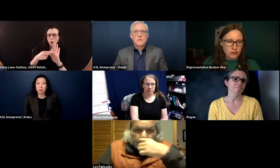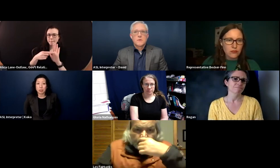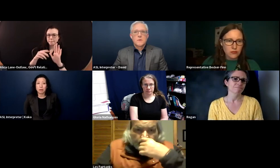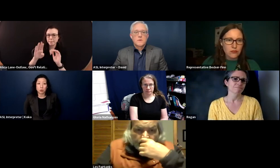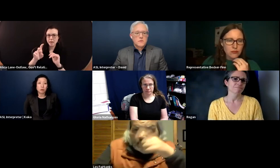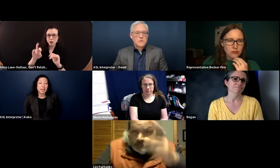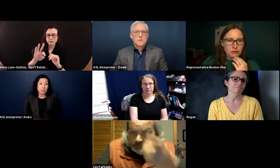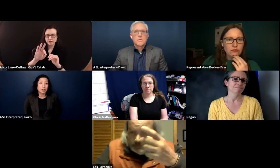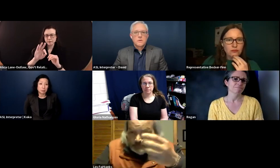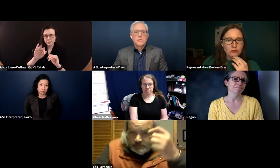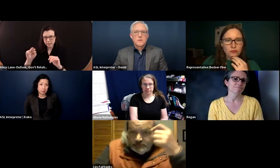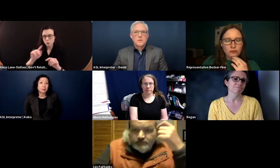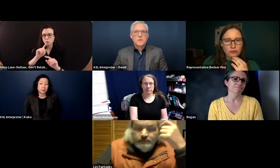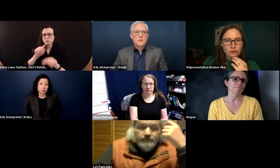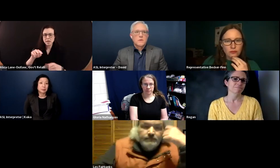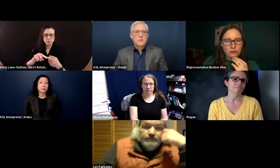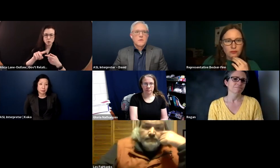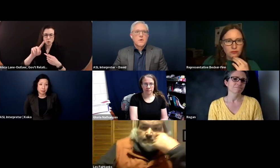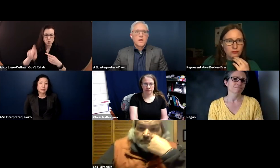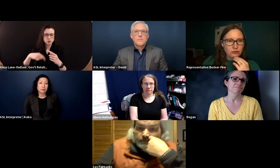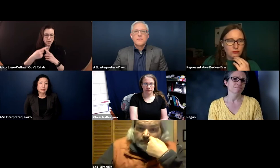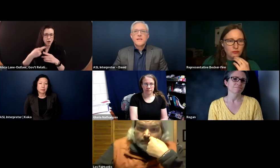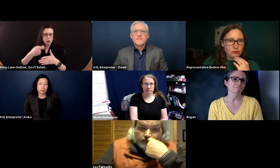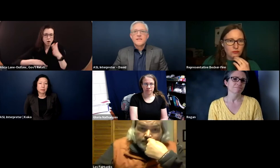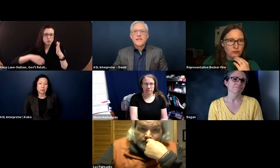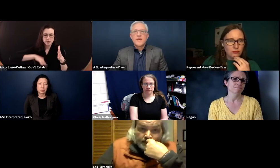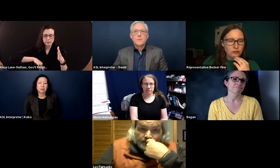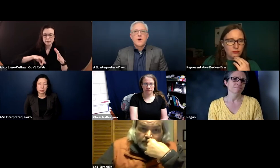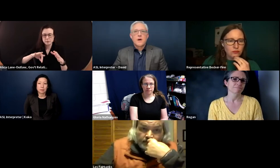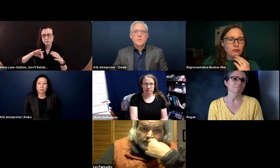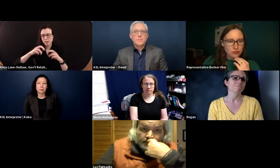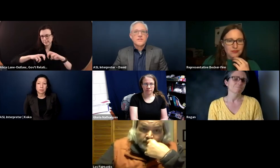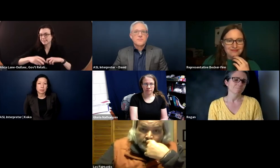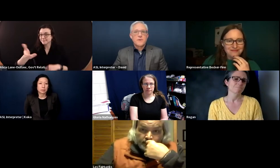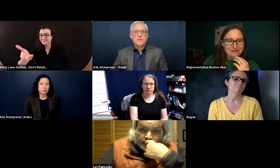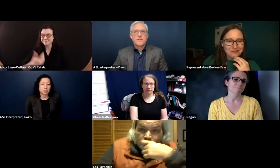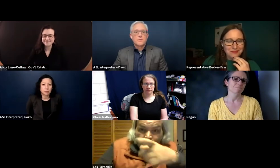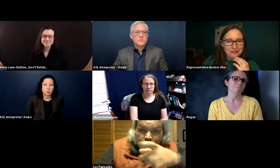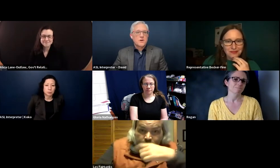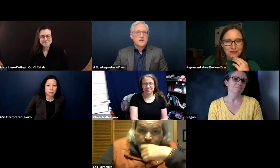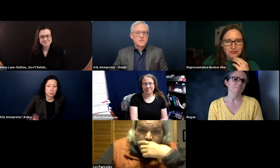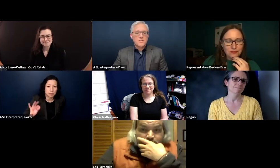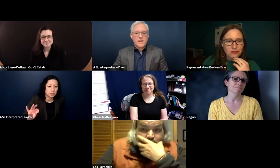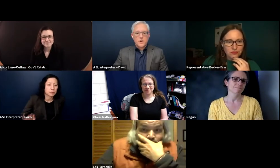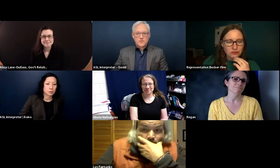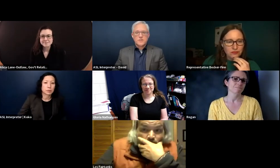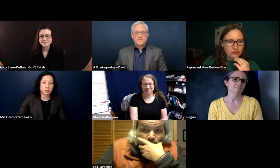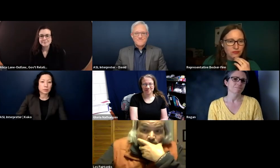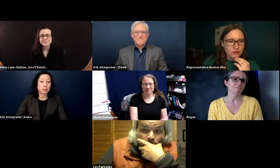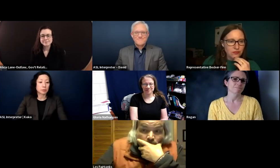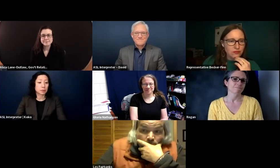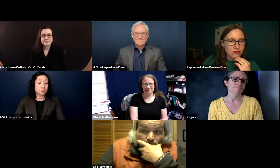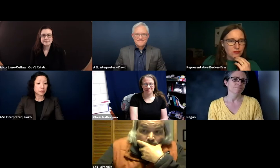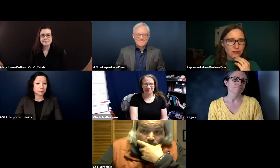We do have Metro Deaf School right here. Okay, let's let Representative Becker-Finn respond to that question.